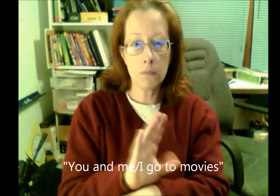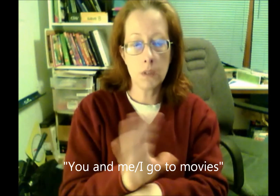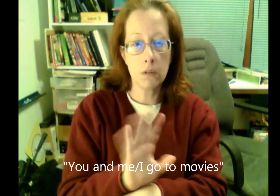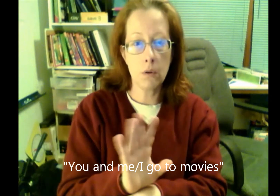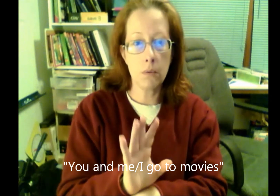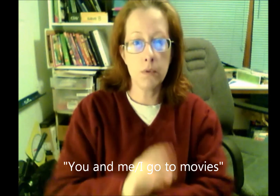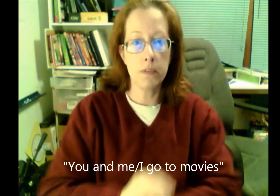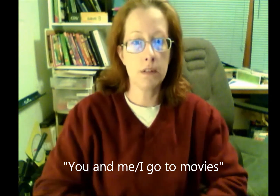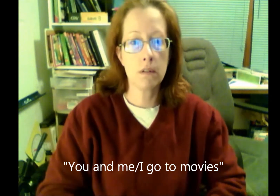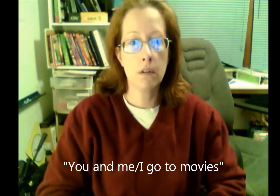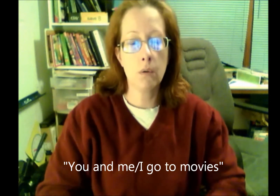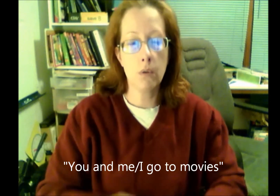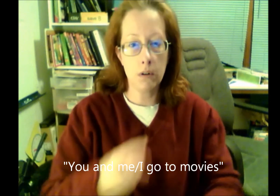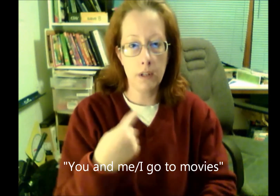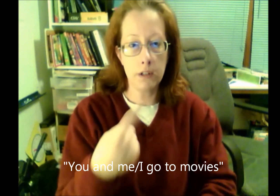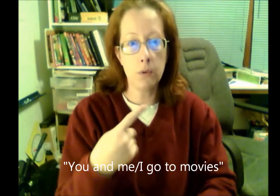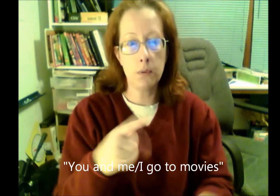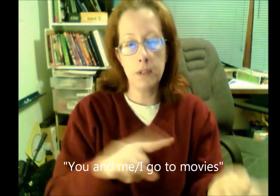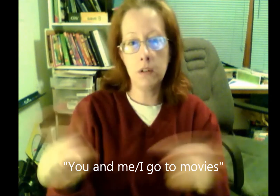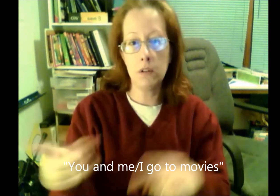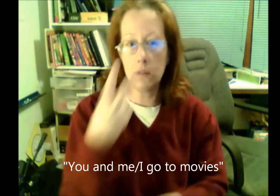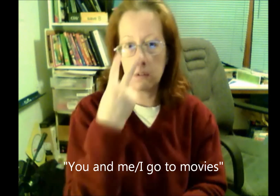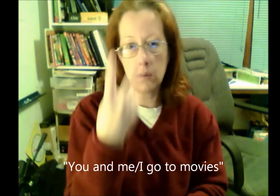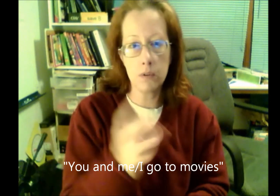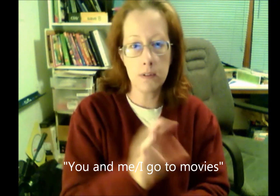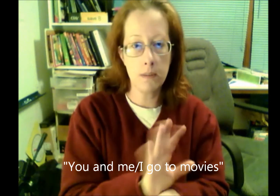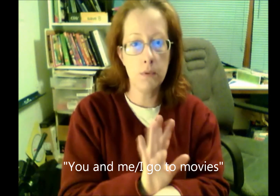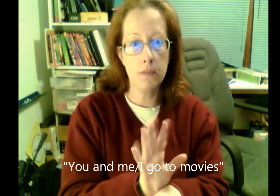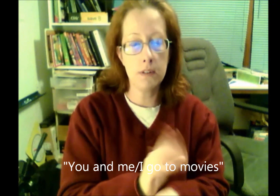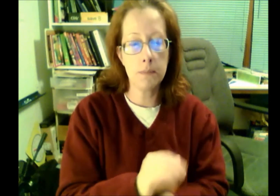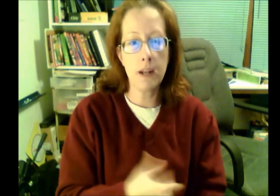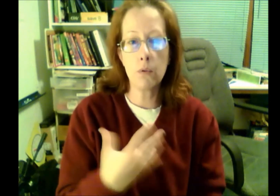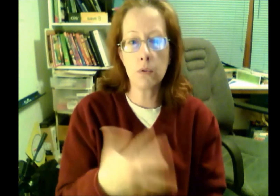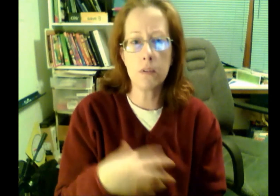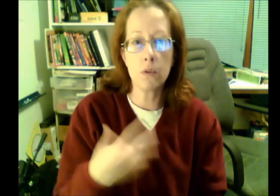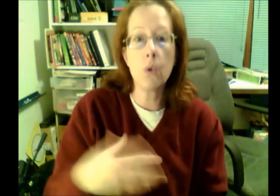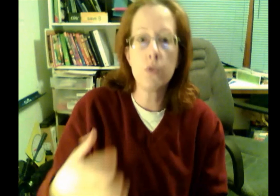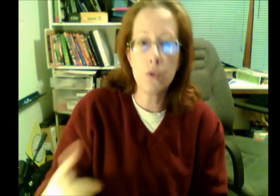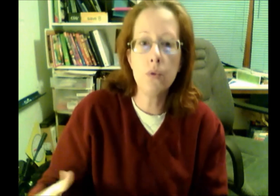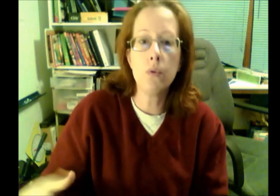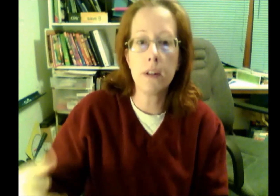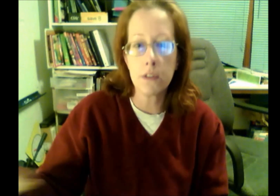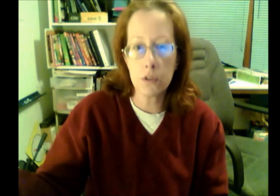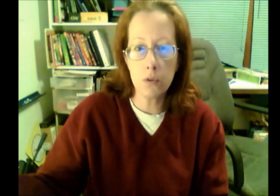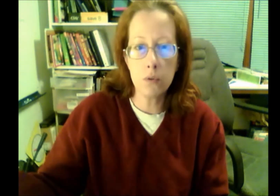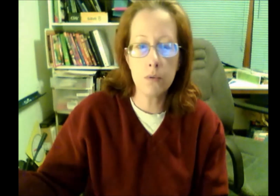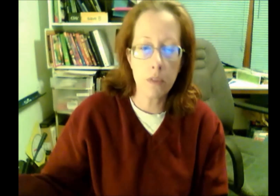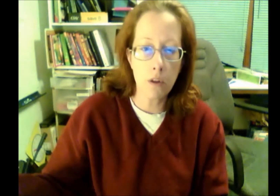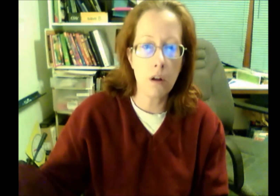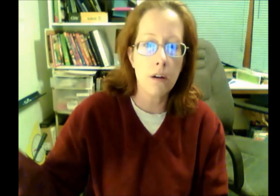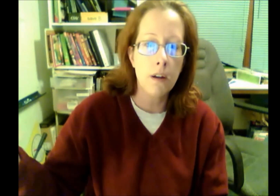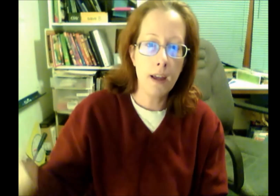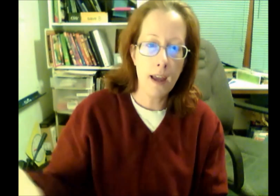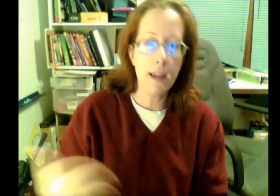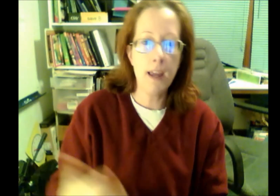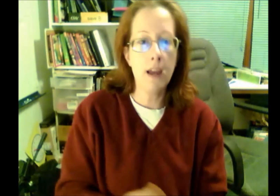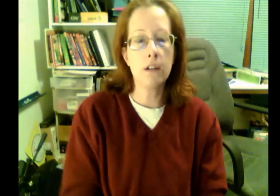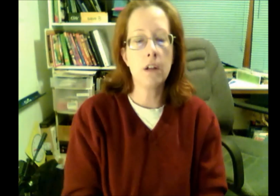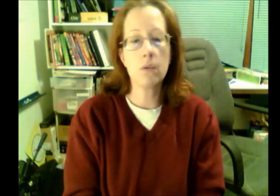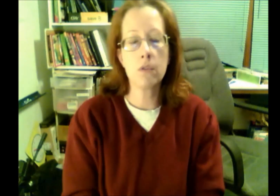go to the movies, or you and me go to see the movies. But I don't do go to, like the to, the, a, and. I don't